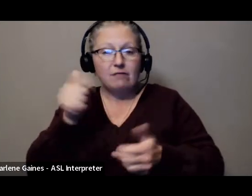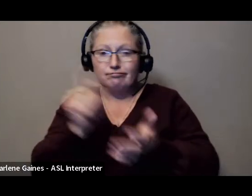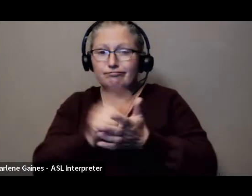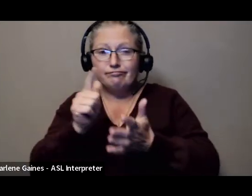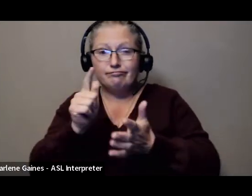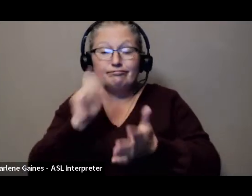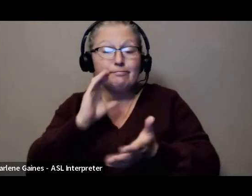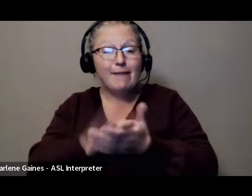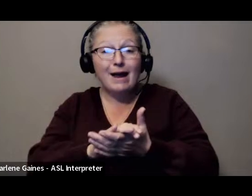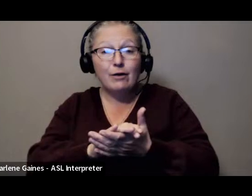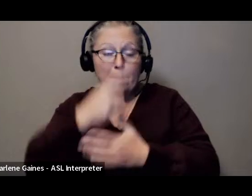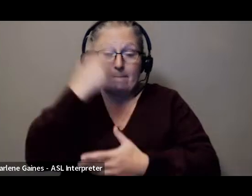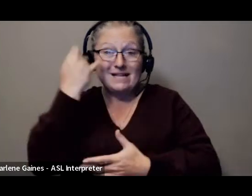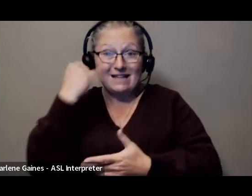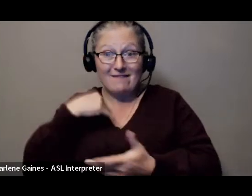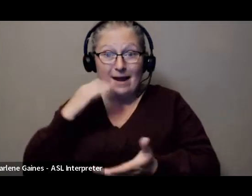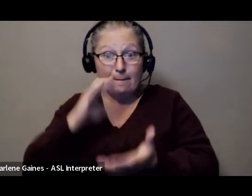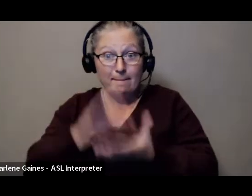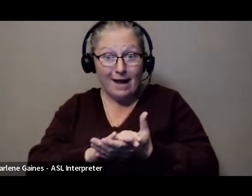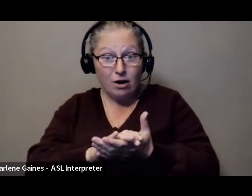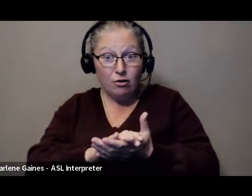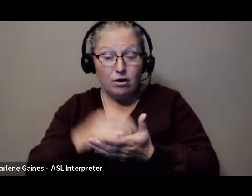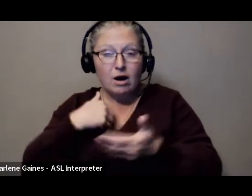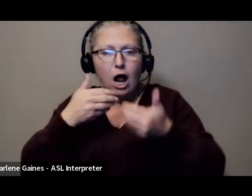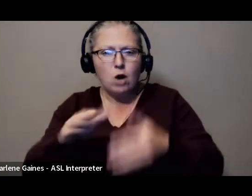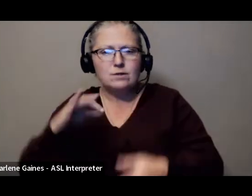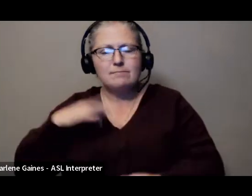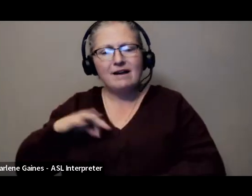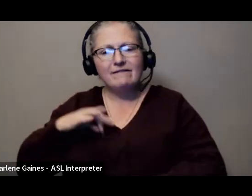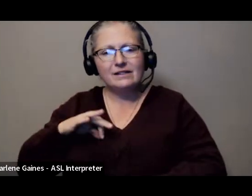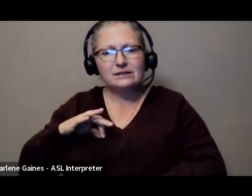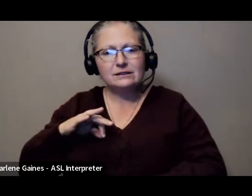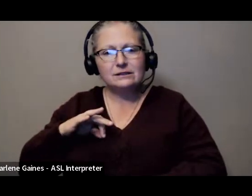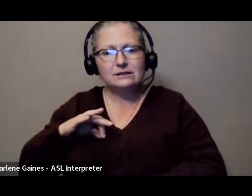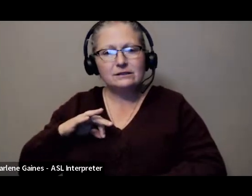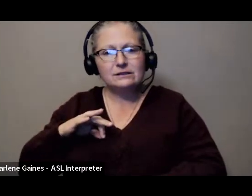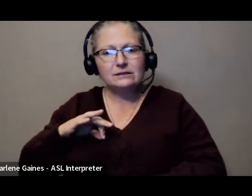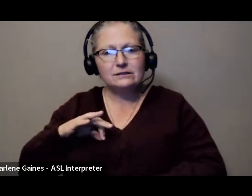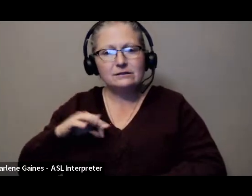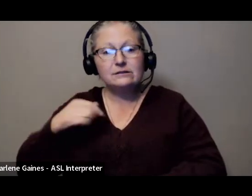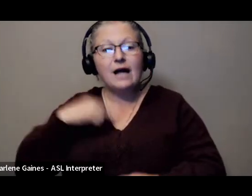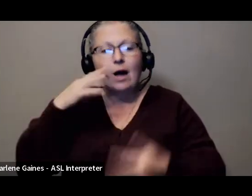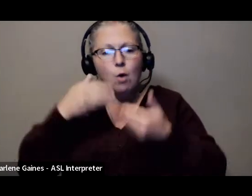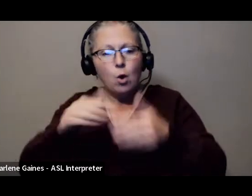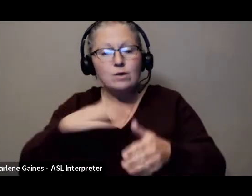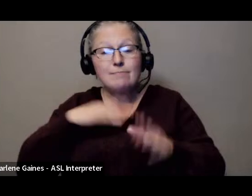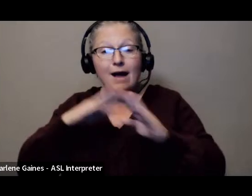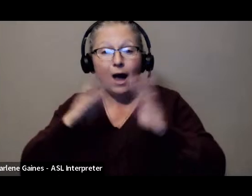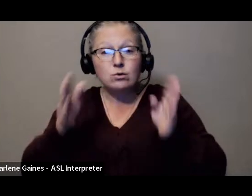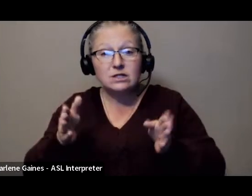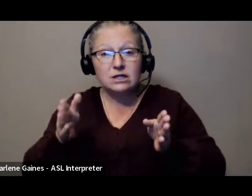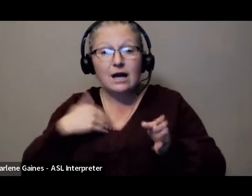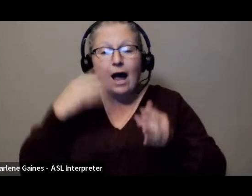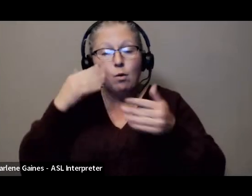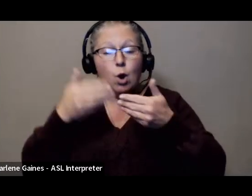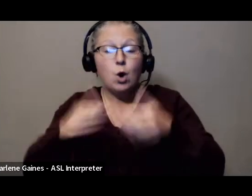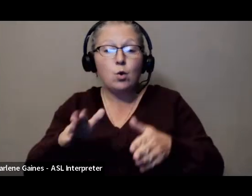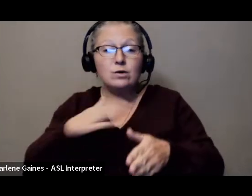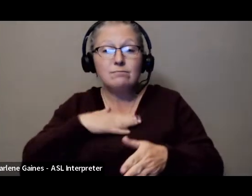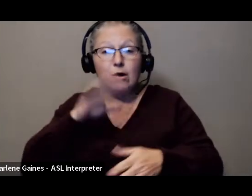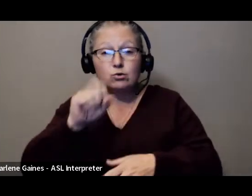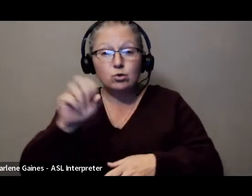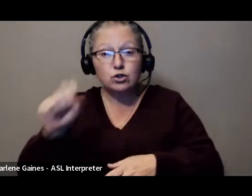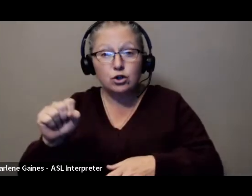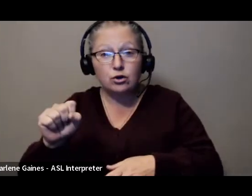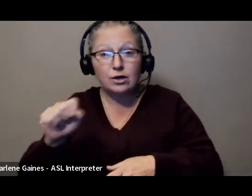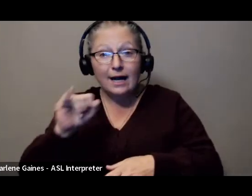married because if I get married, I lose my benefits. And I will lose my housing, I will lose my Social